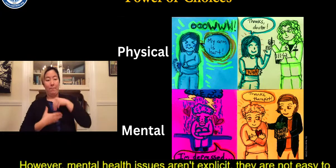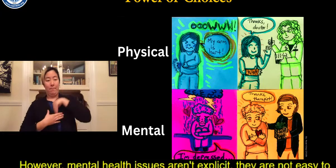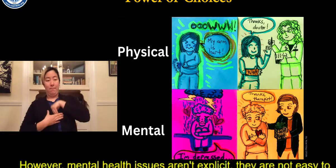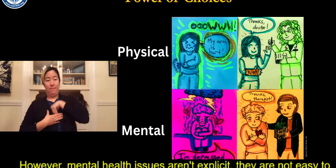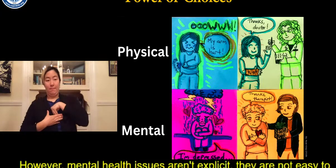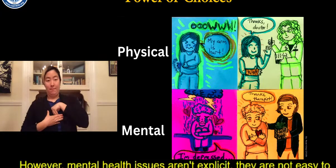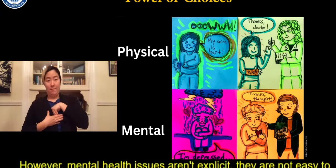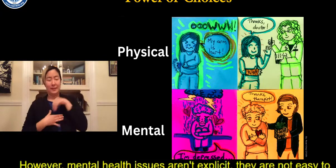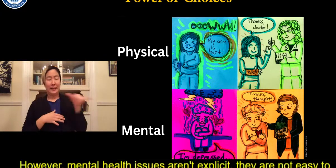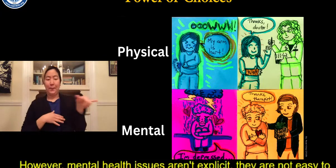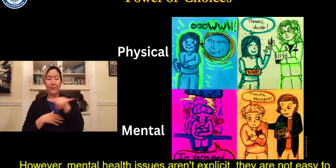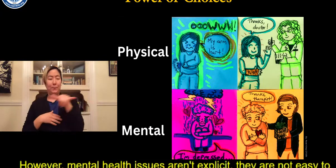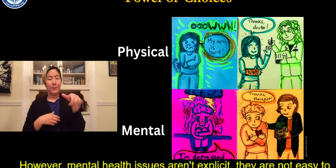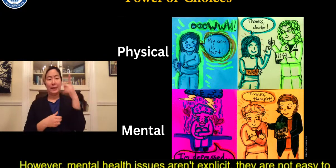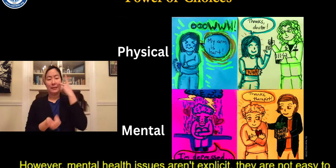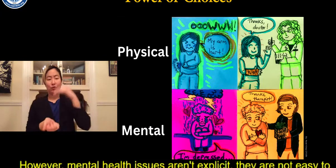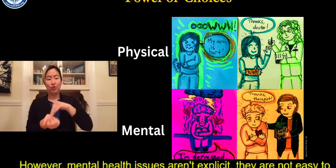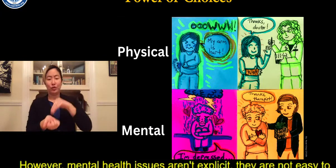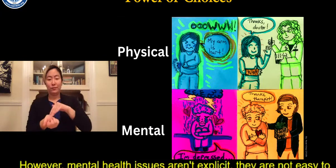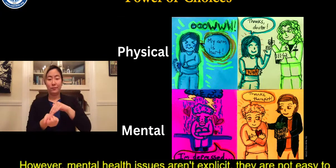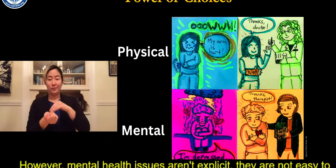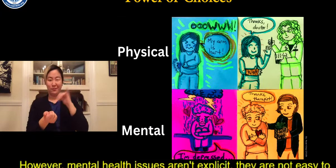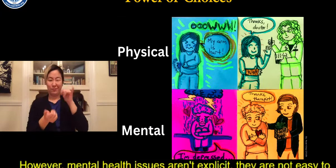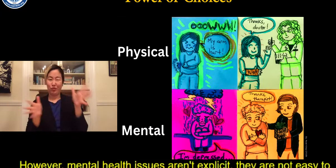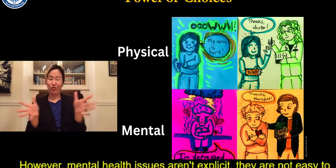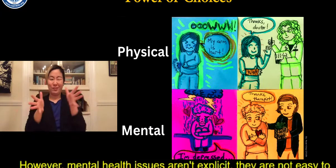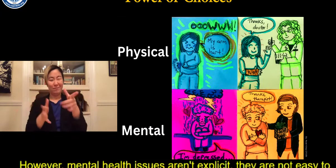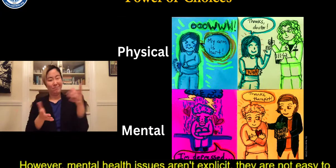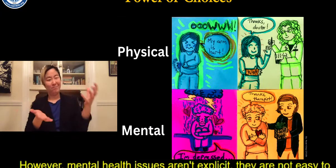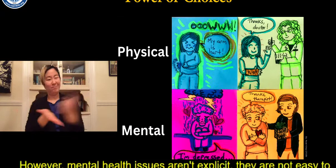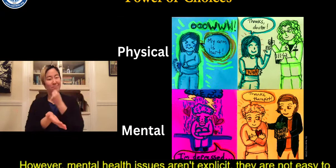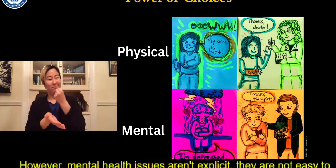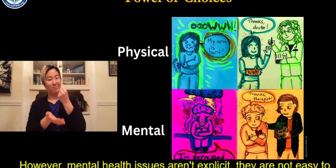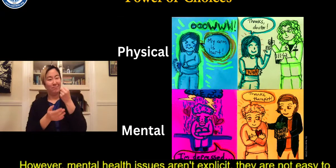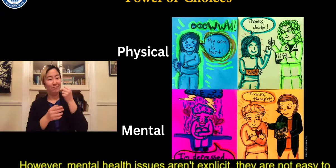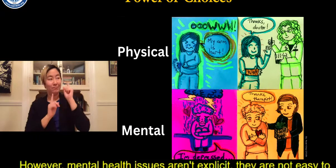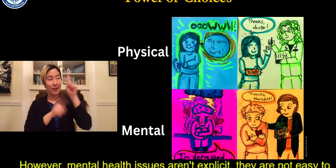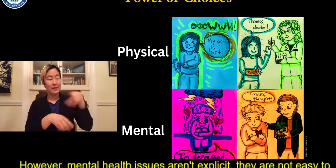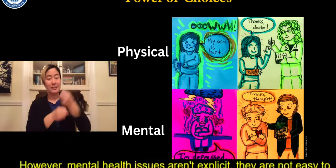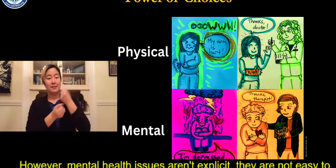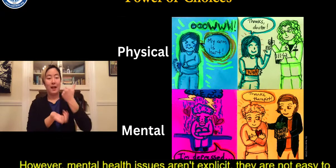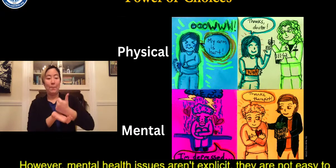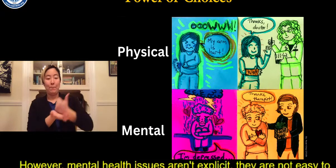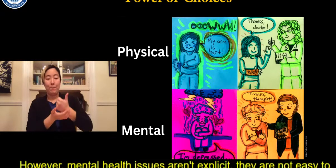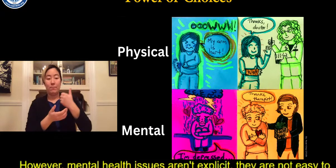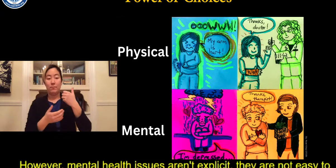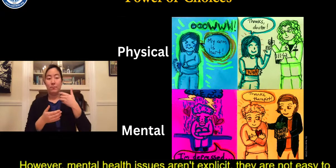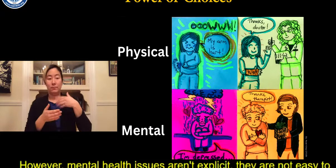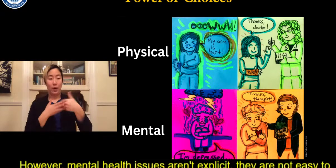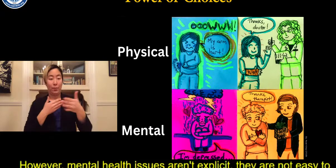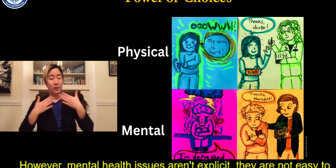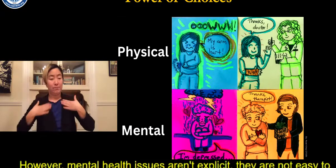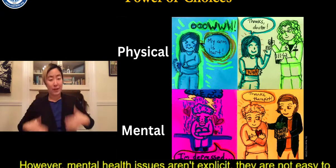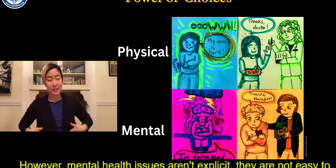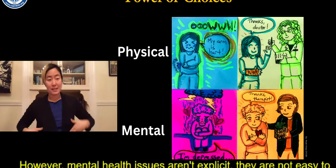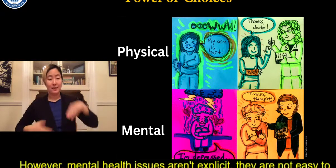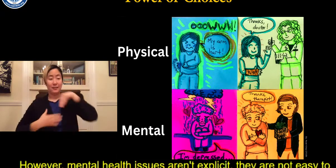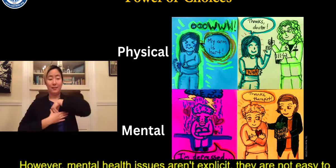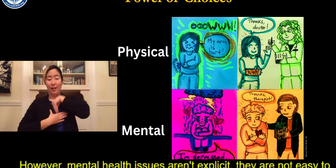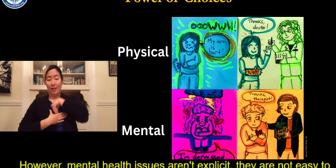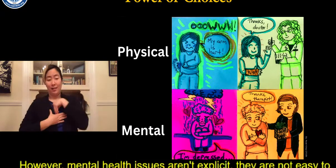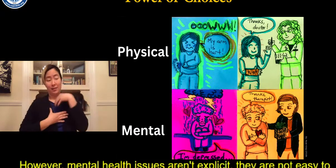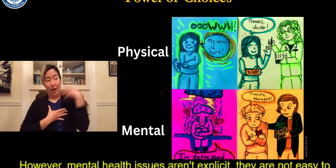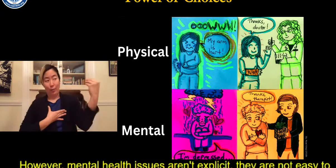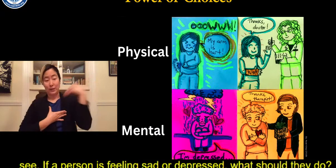a counselor, a social worker, a psychologist, a psychiatrist. Those are the types of individuals that work on the internal